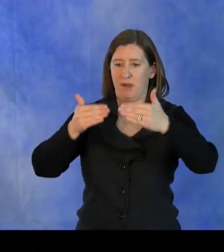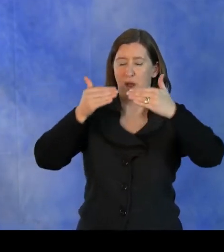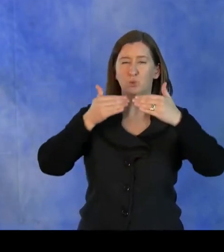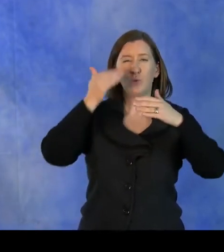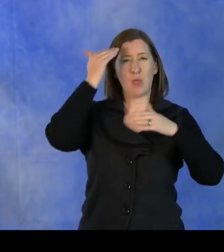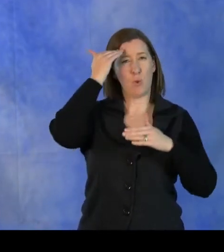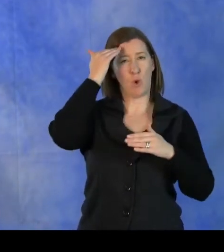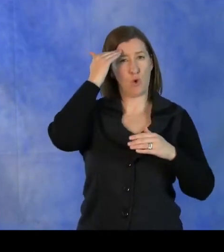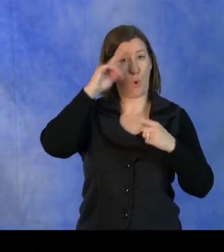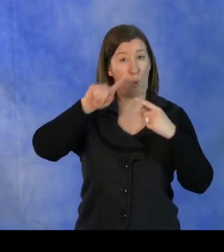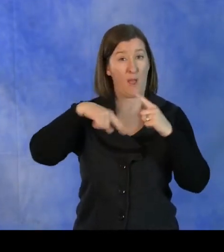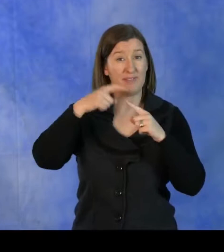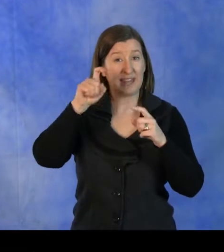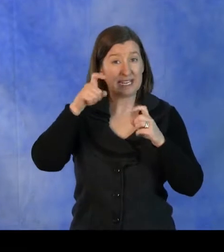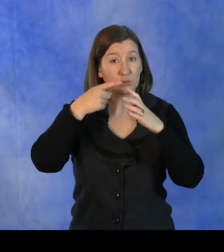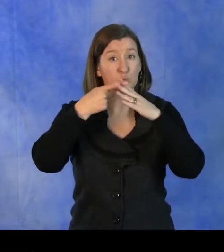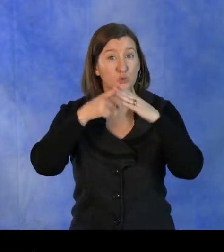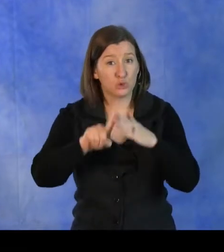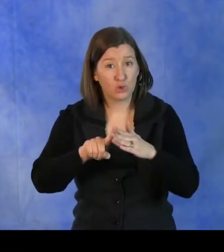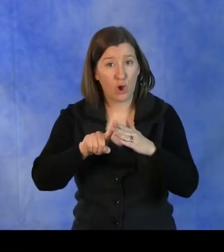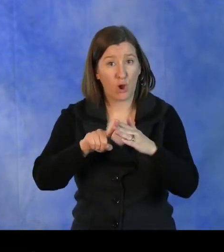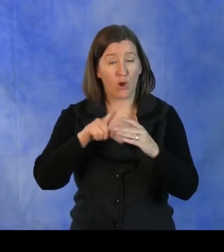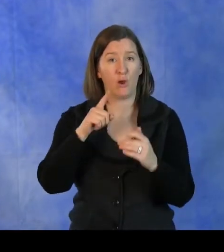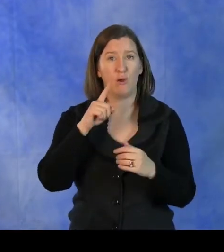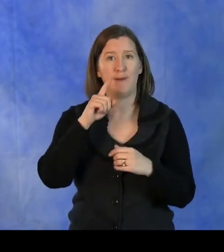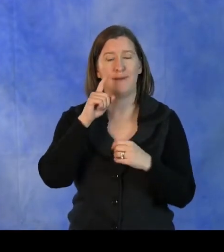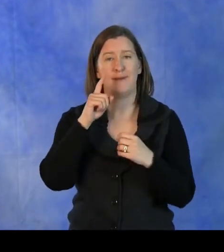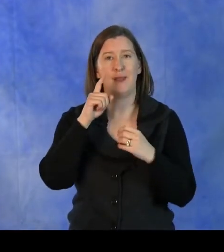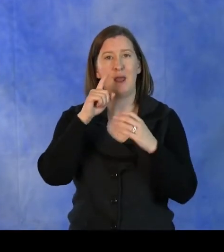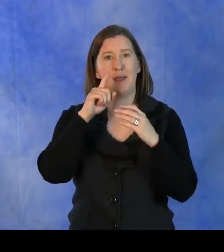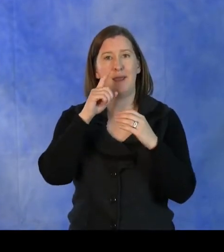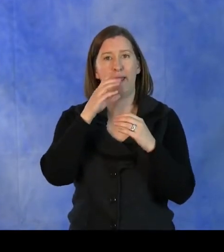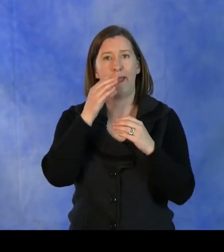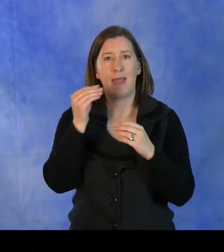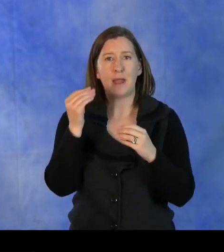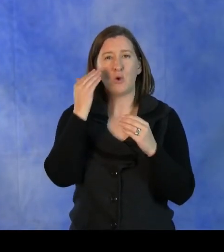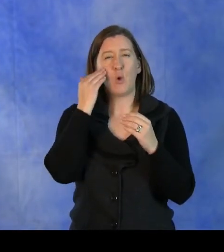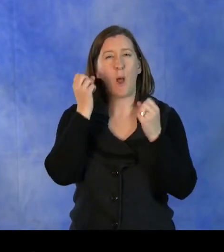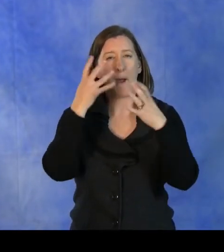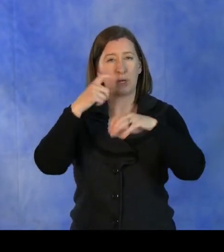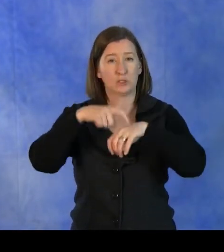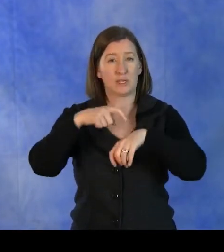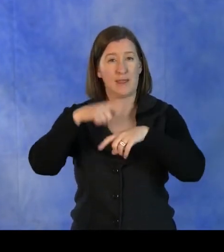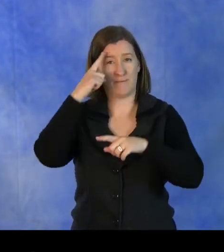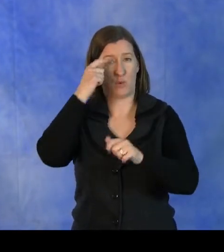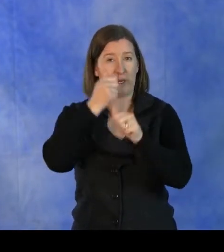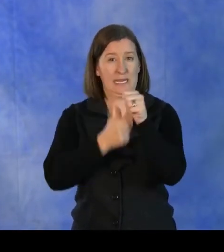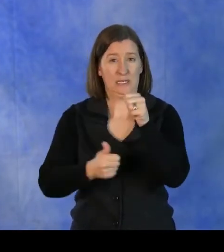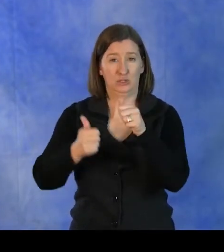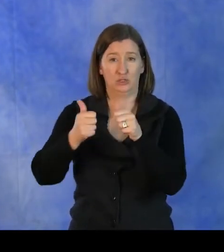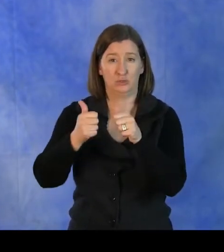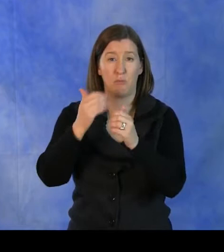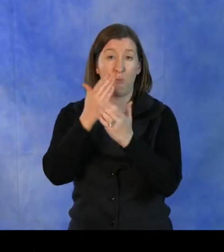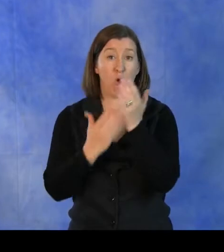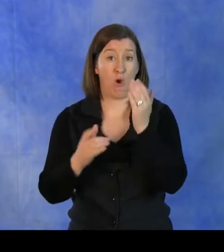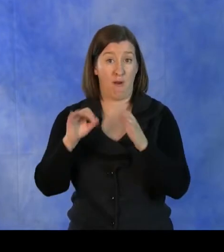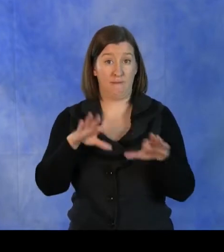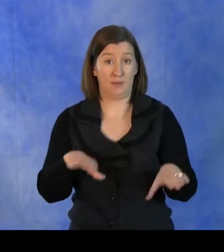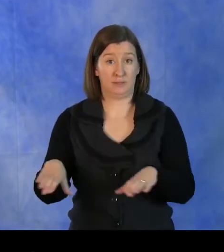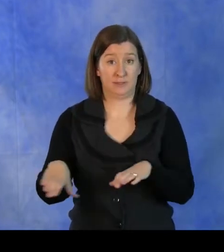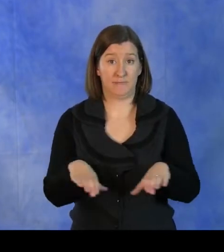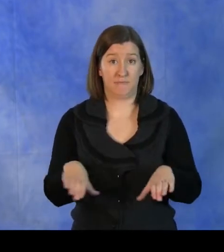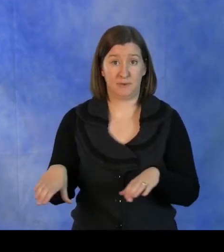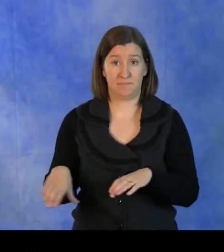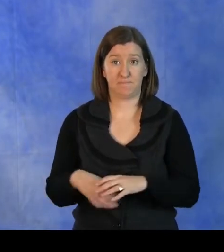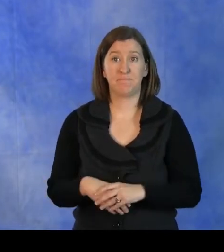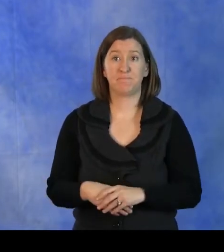and then move toward the present, so that they know when they need to start and how much time it will take